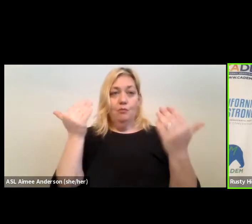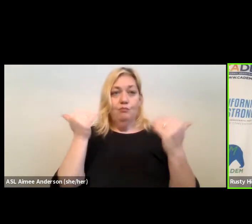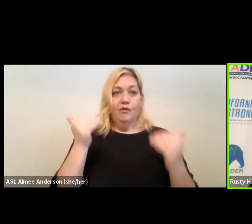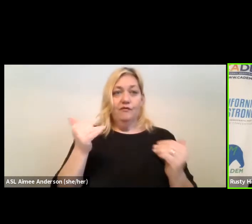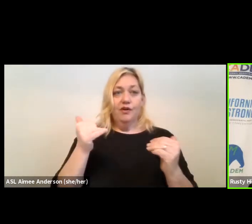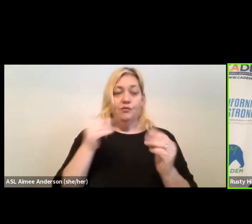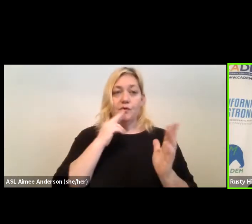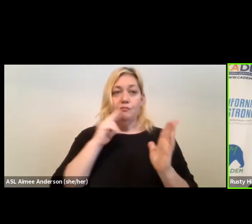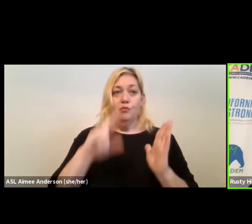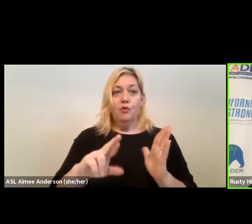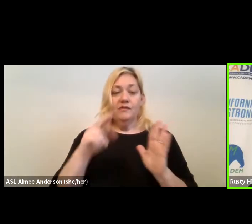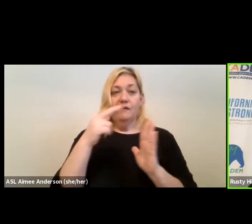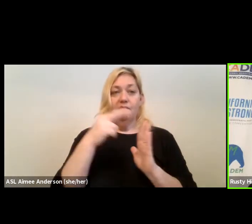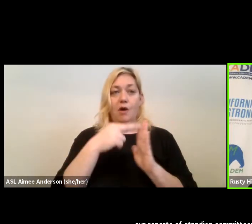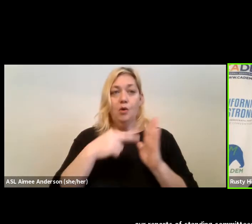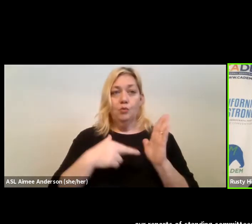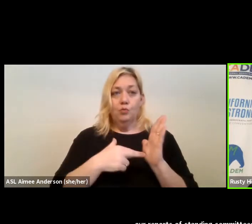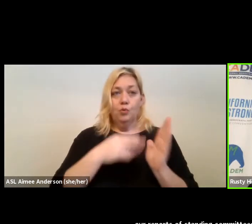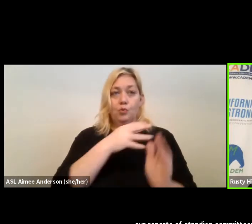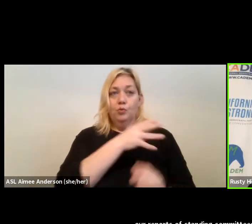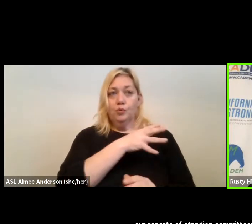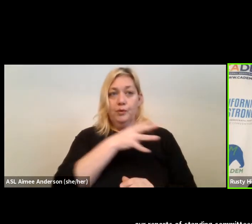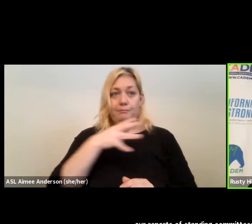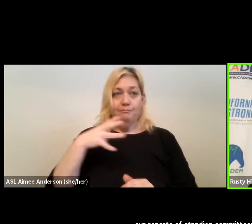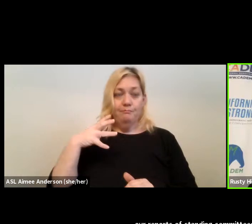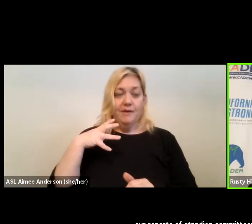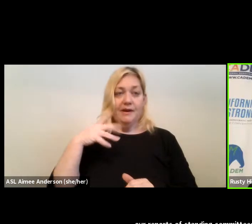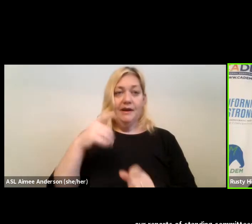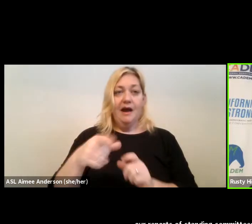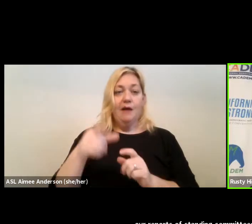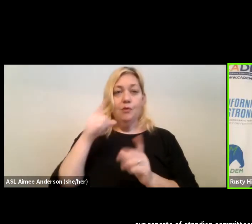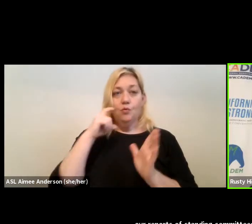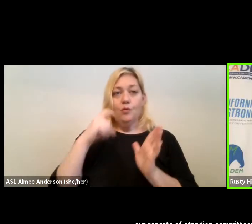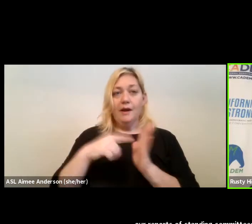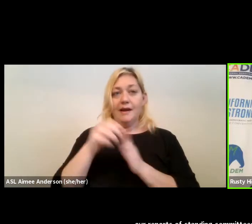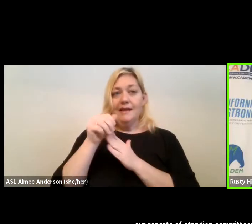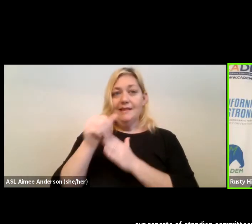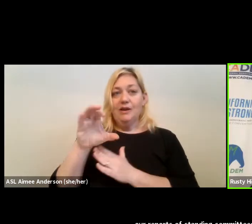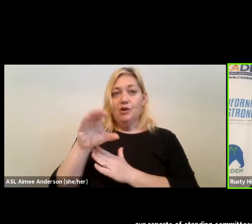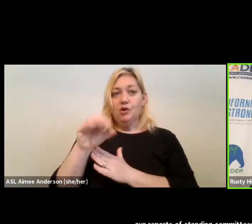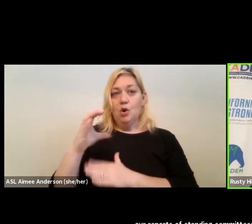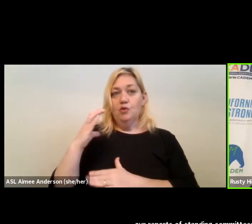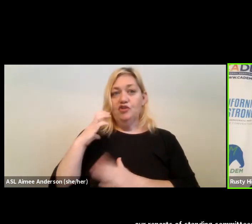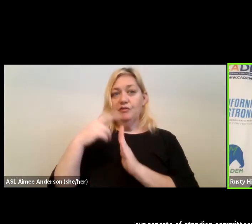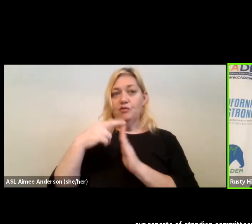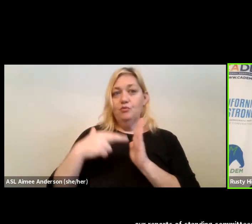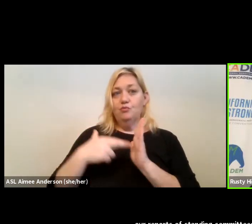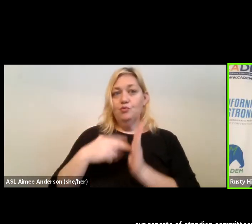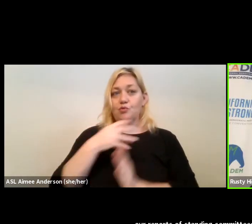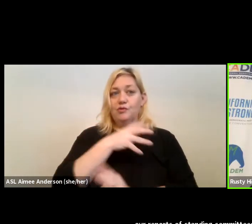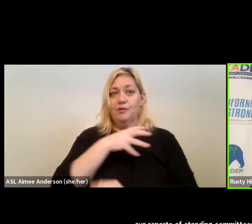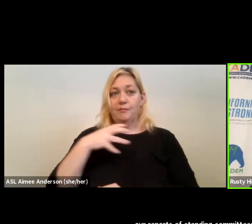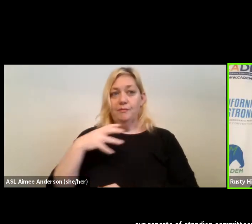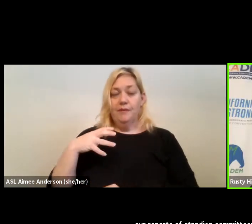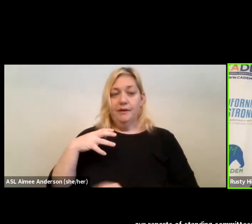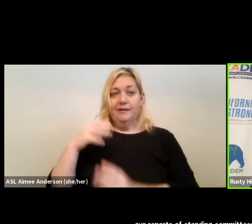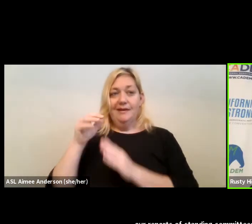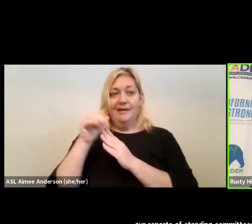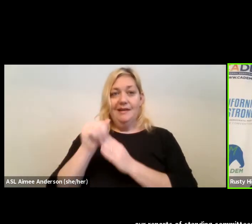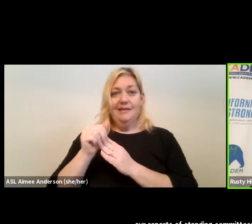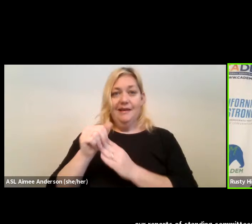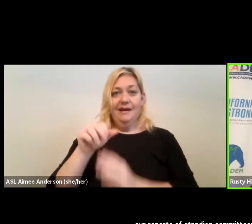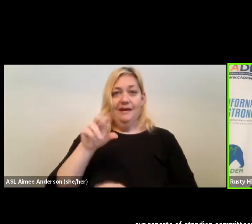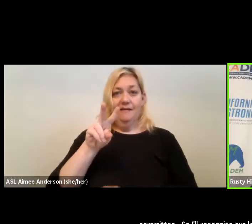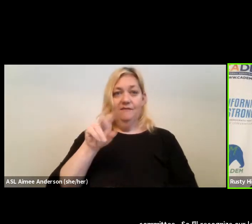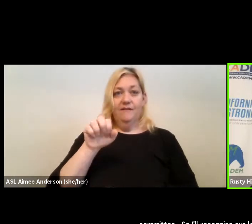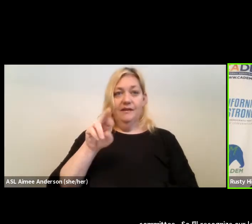our Rules Committee. So I'll recognize our lead co-chairs of the Rules Committee, lead co-chair Valeria